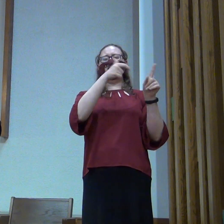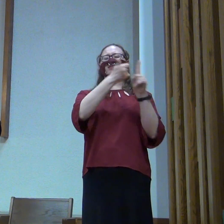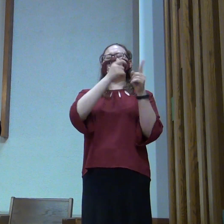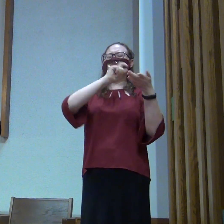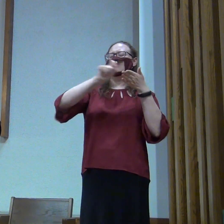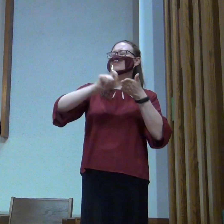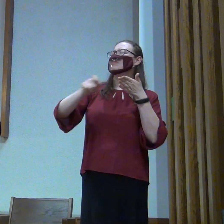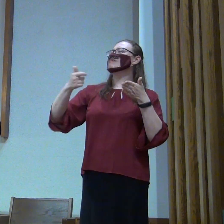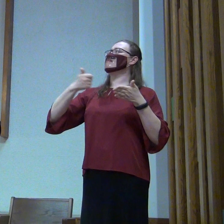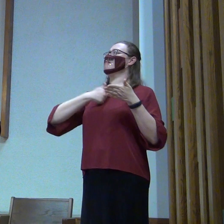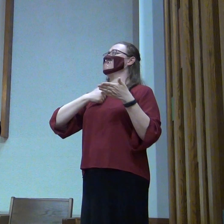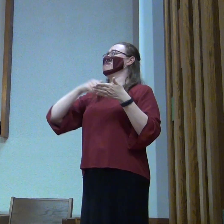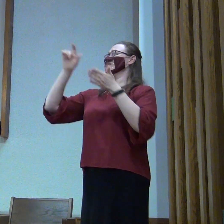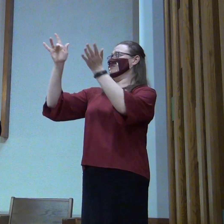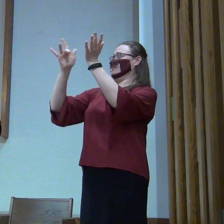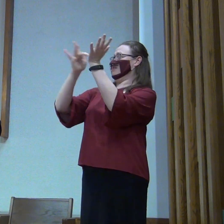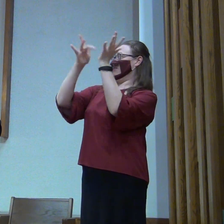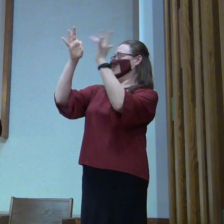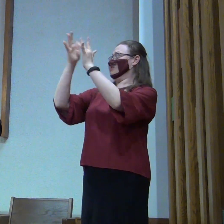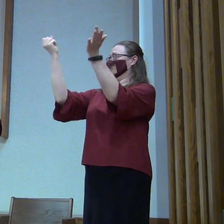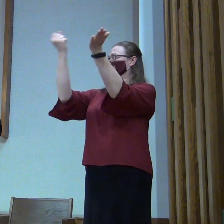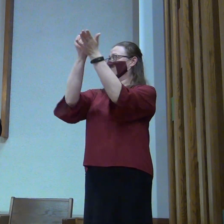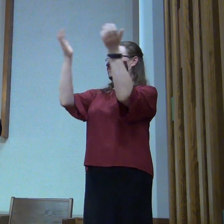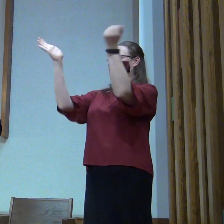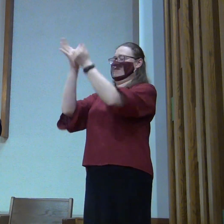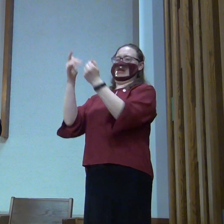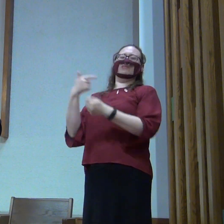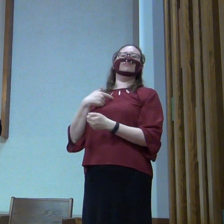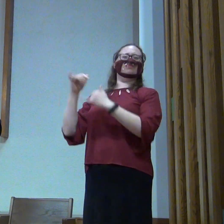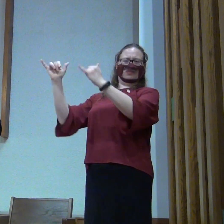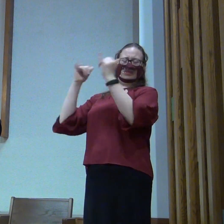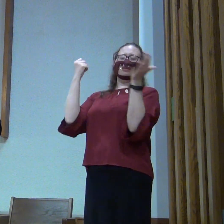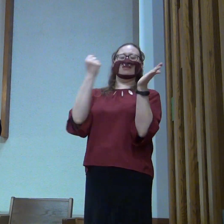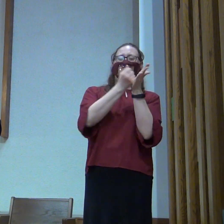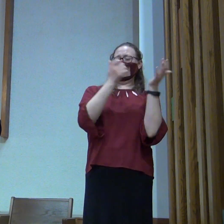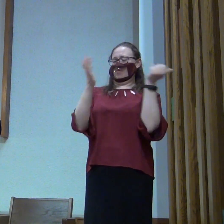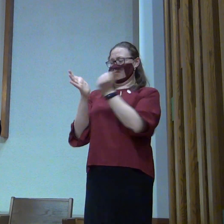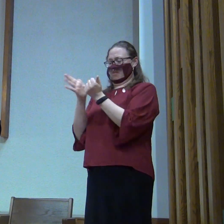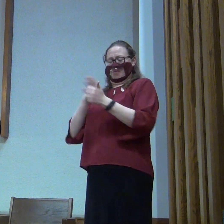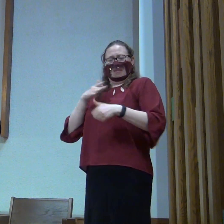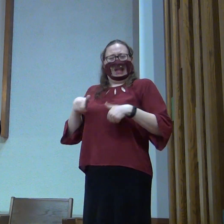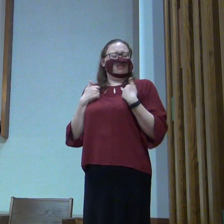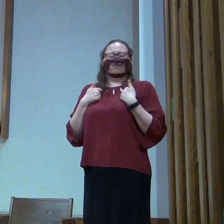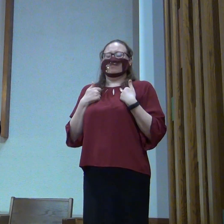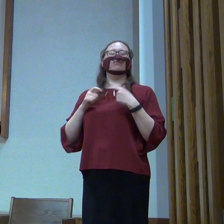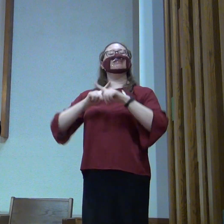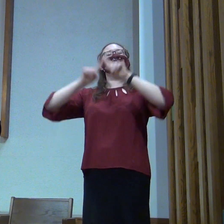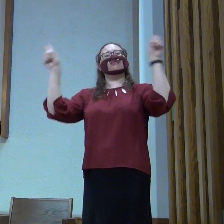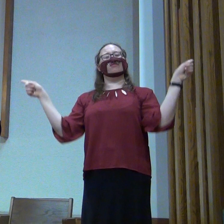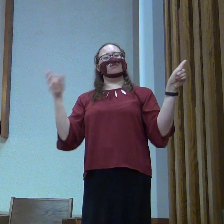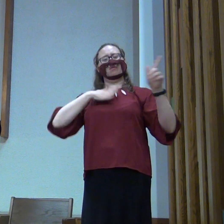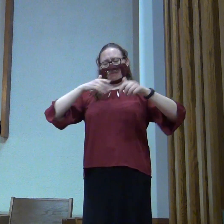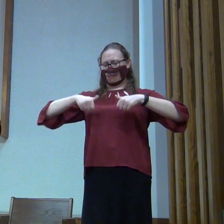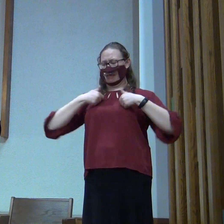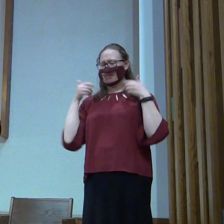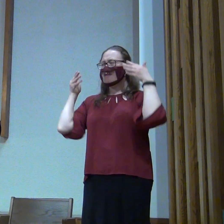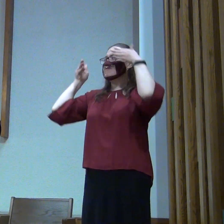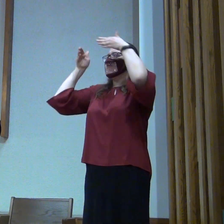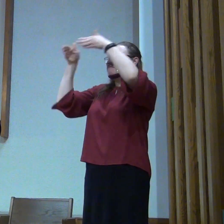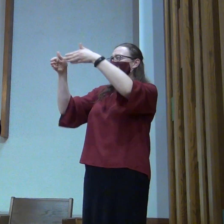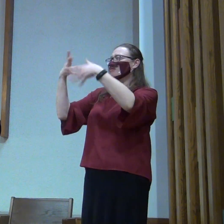Christ, and I no longer live. The life I live by faith in the Son of